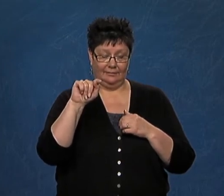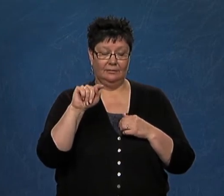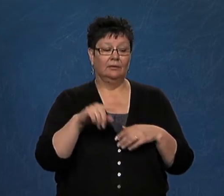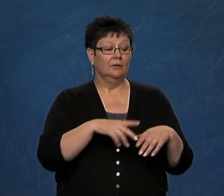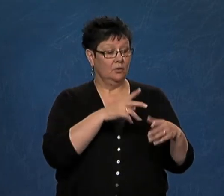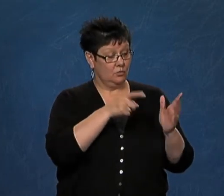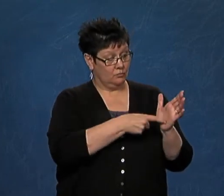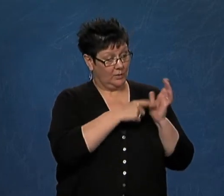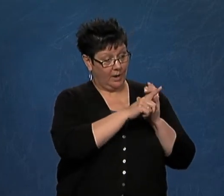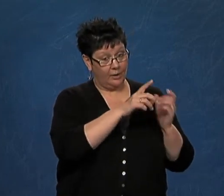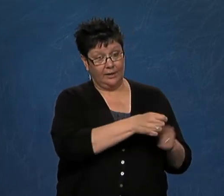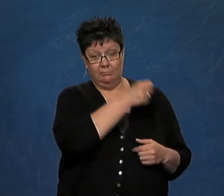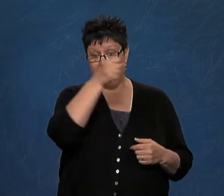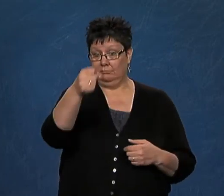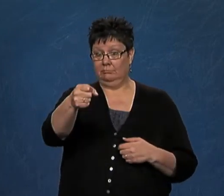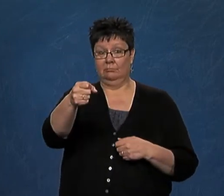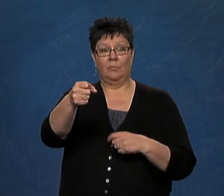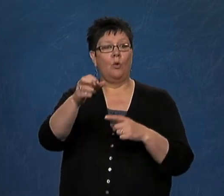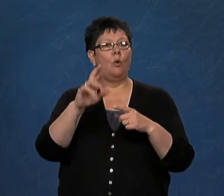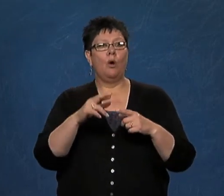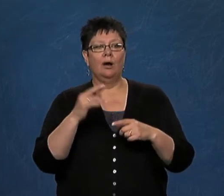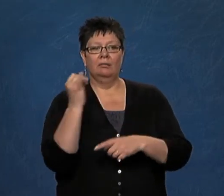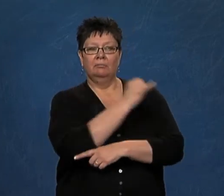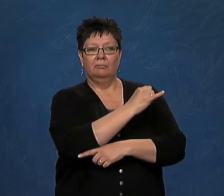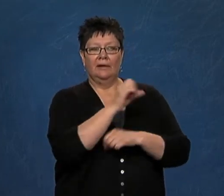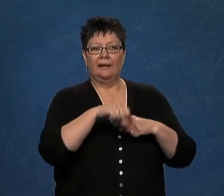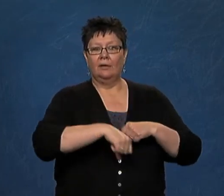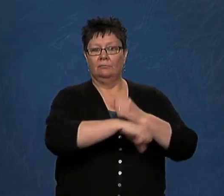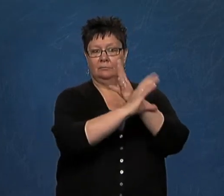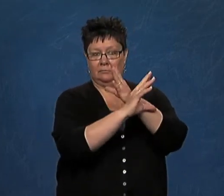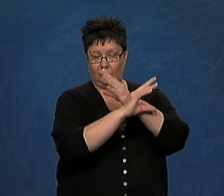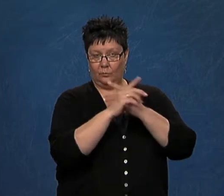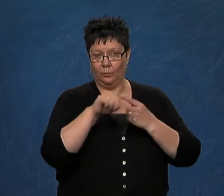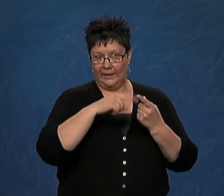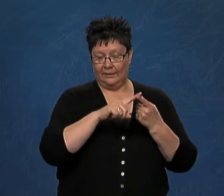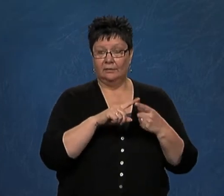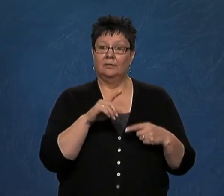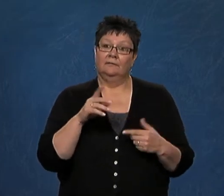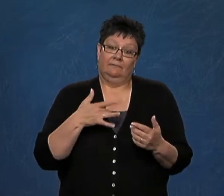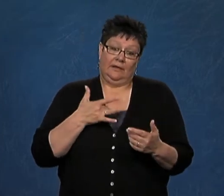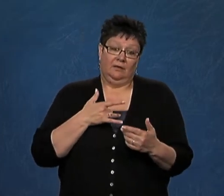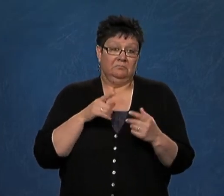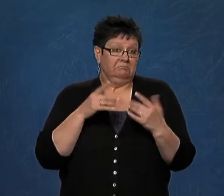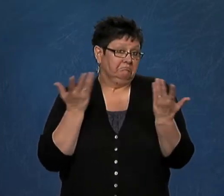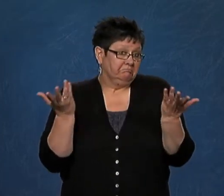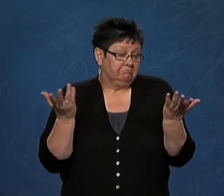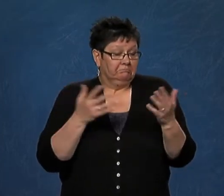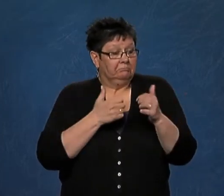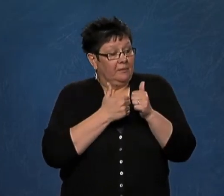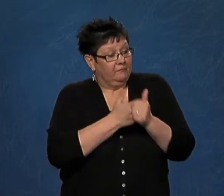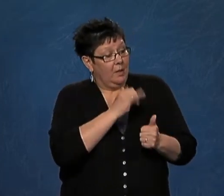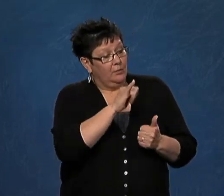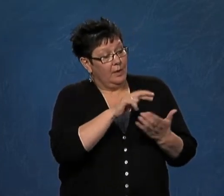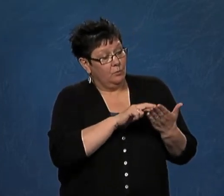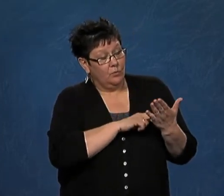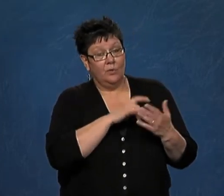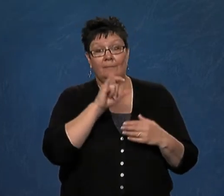The defendant, if they're required to be there or if they can stay in video conference, that's more